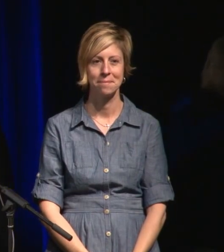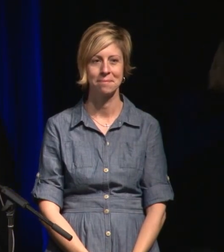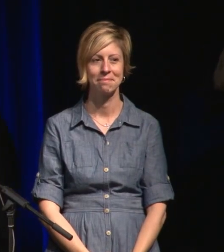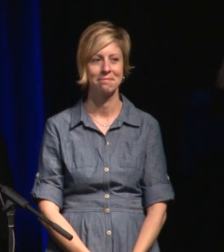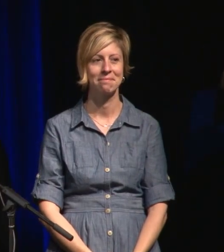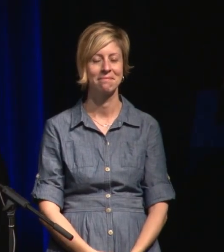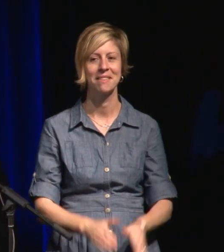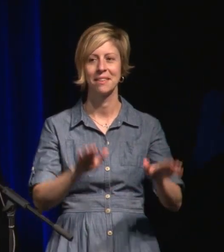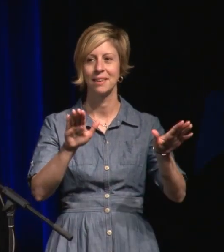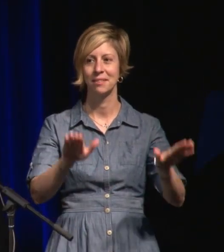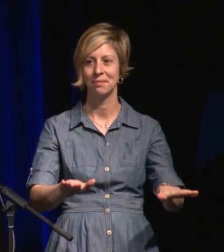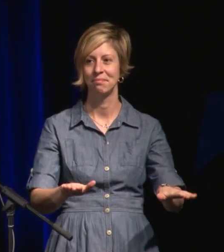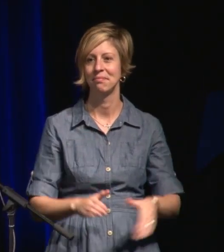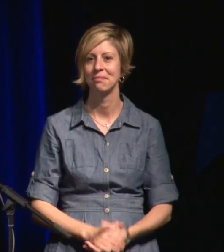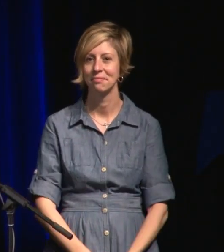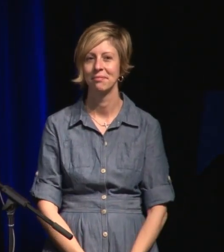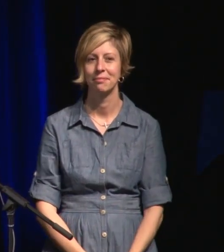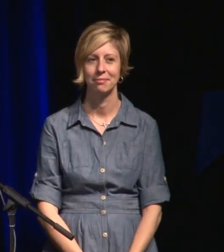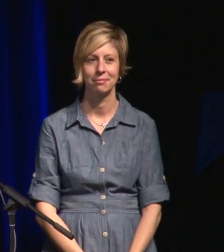Please be seated.